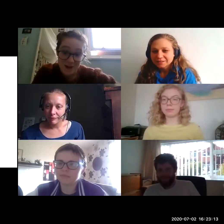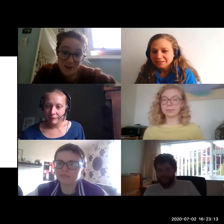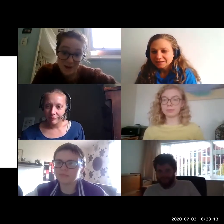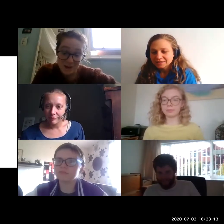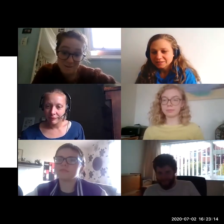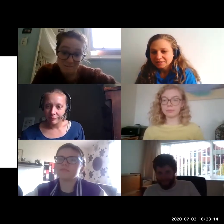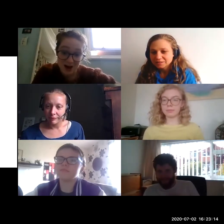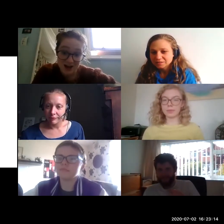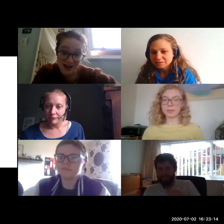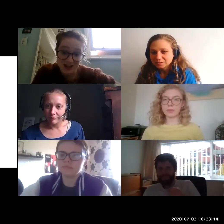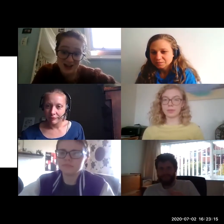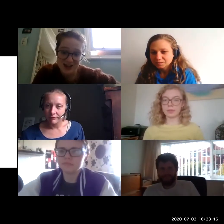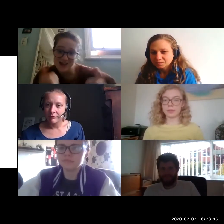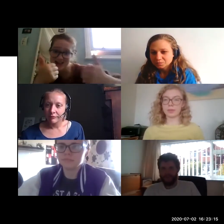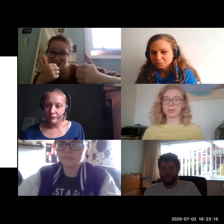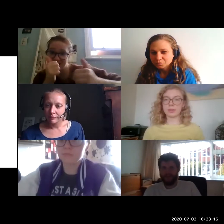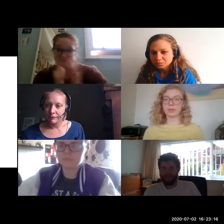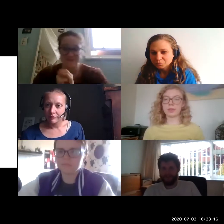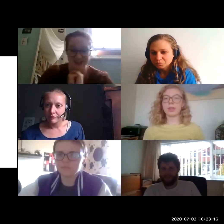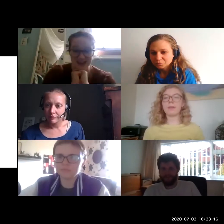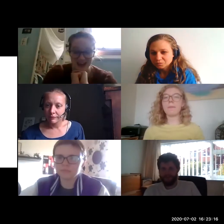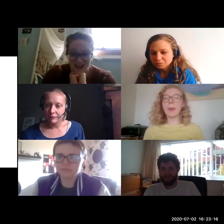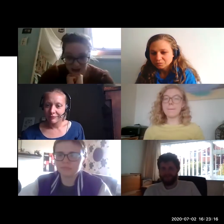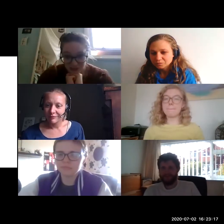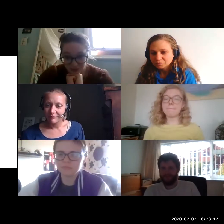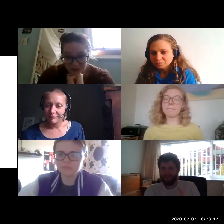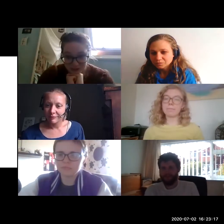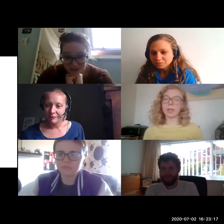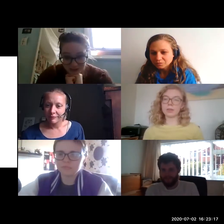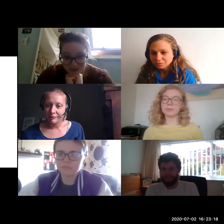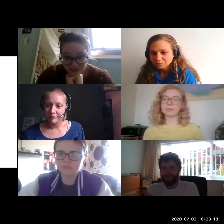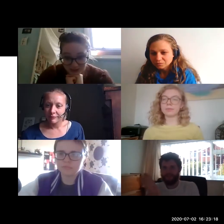Name my, yep.